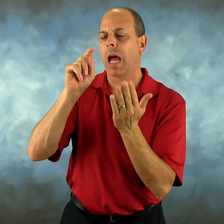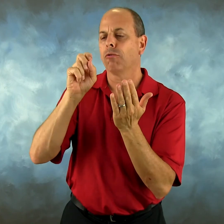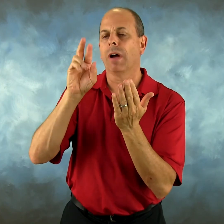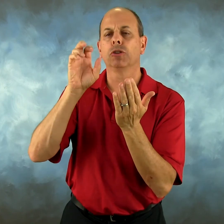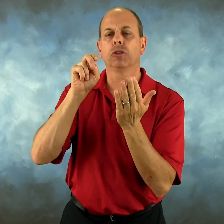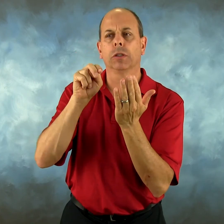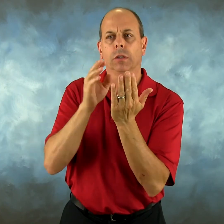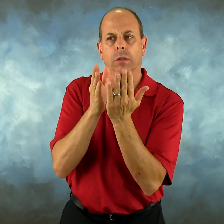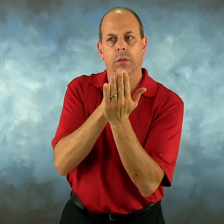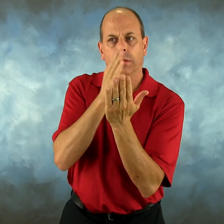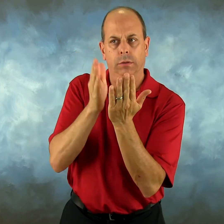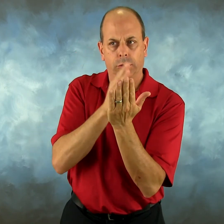Directories.